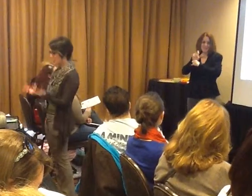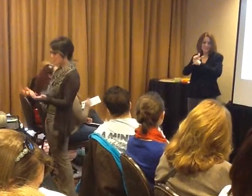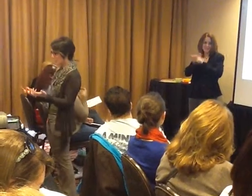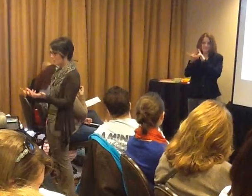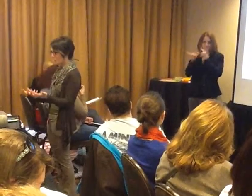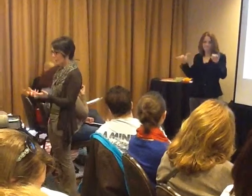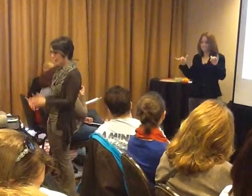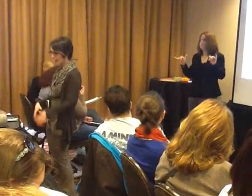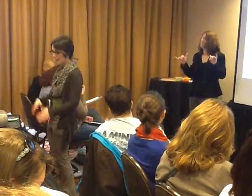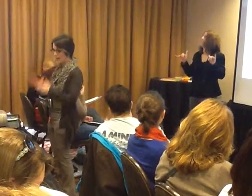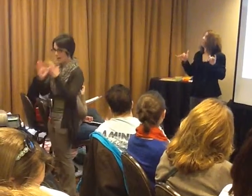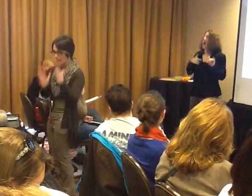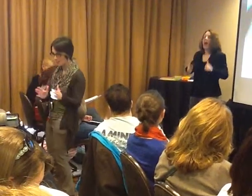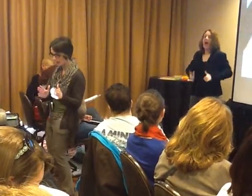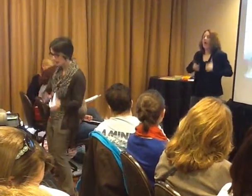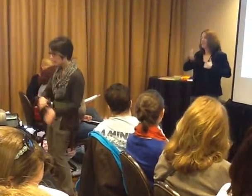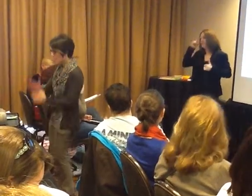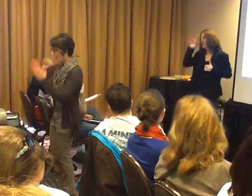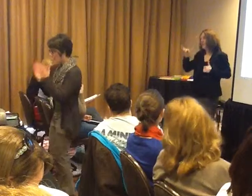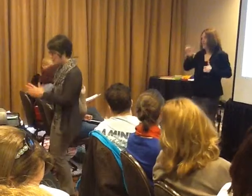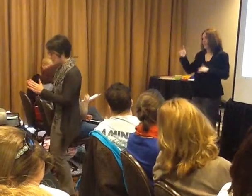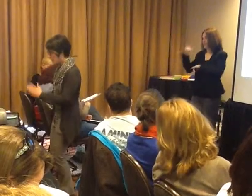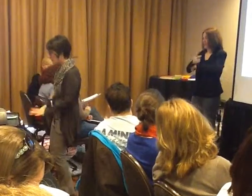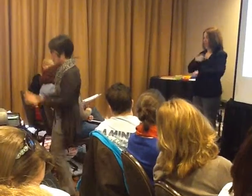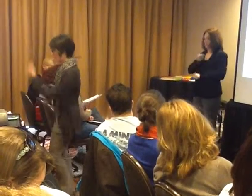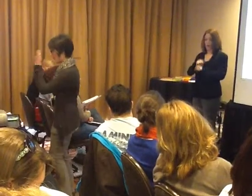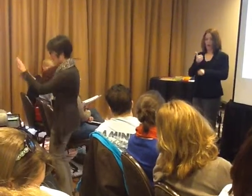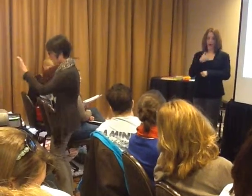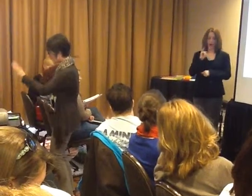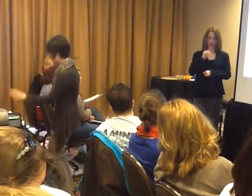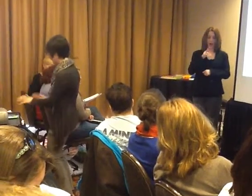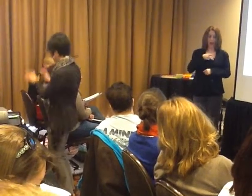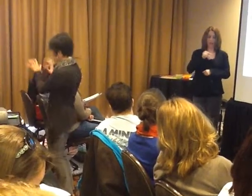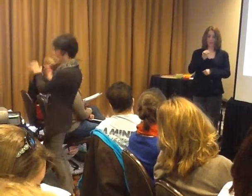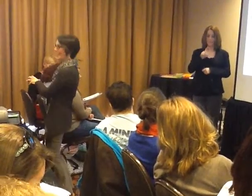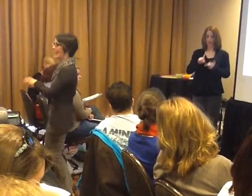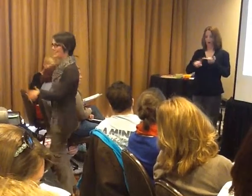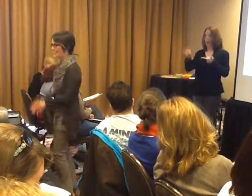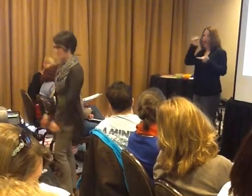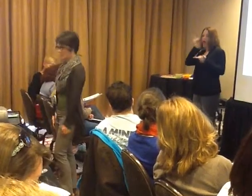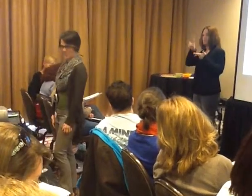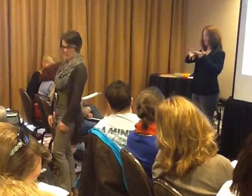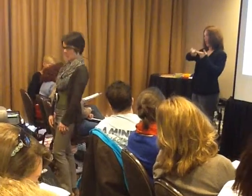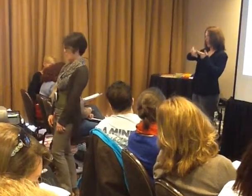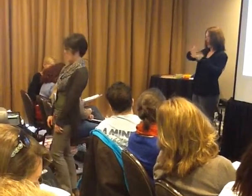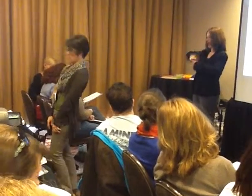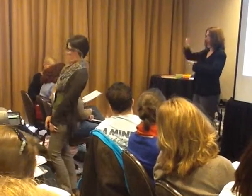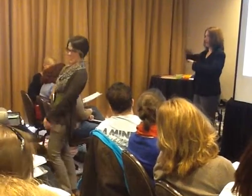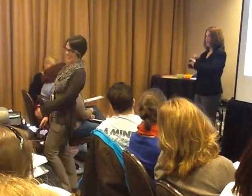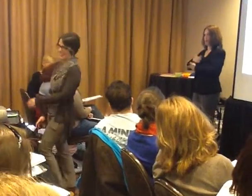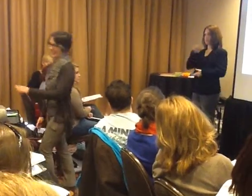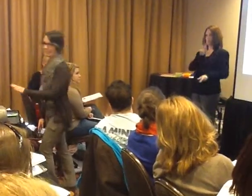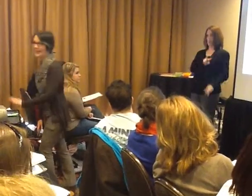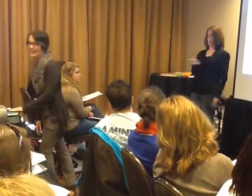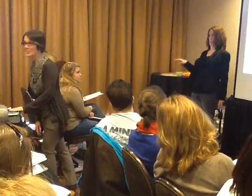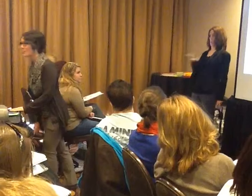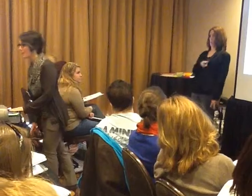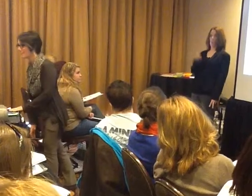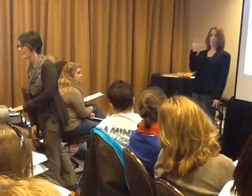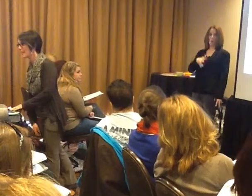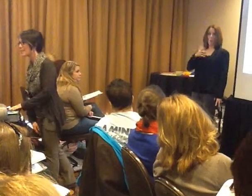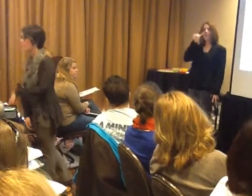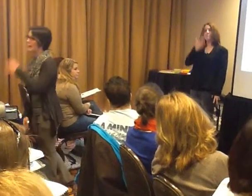Just the other day I was working, I had my iPad, my iPhone, my laptop. I was like, ooh, if my